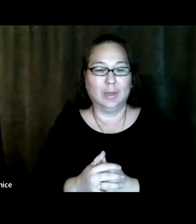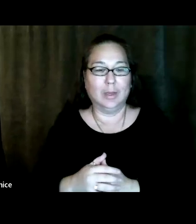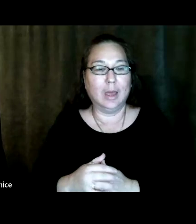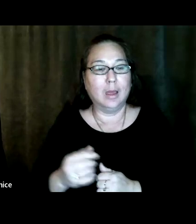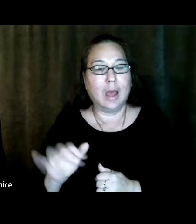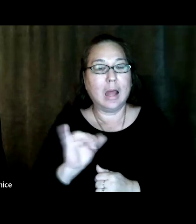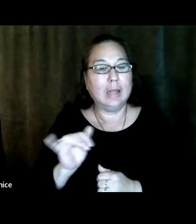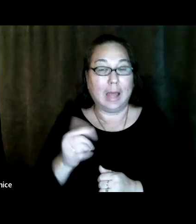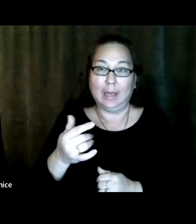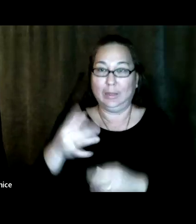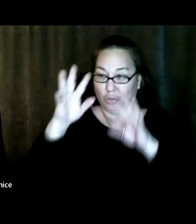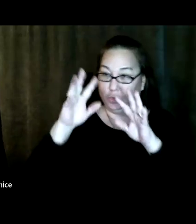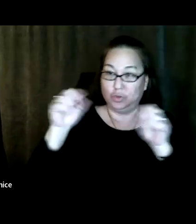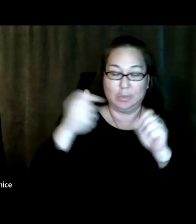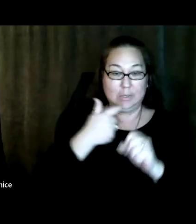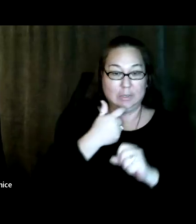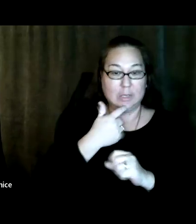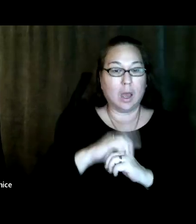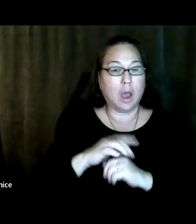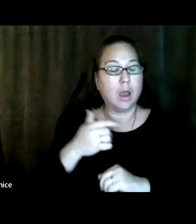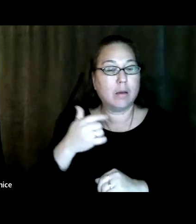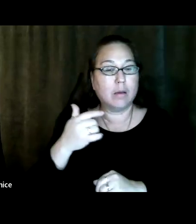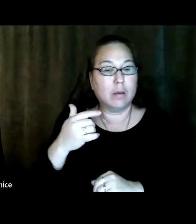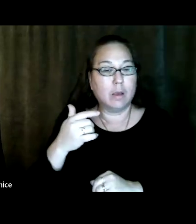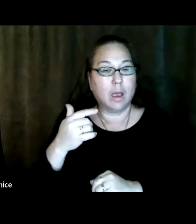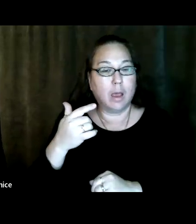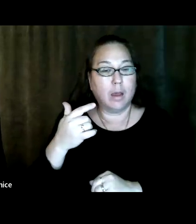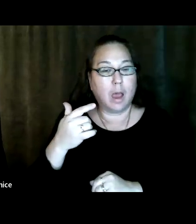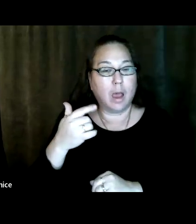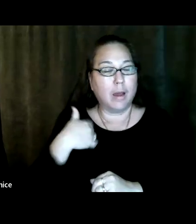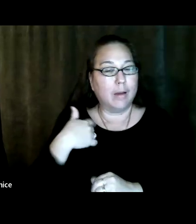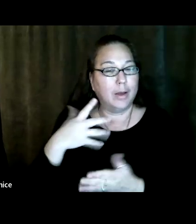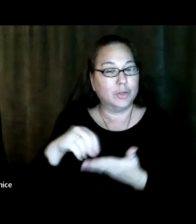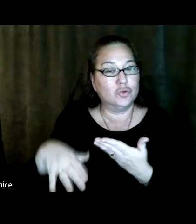equitable education in an environment that's safe and welcoming.